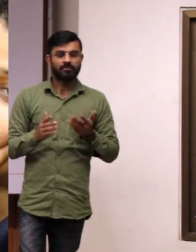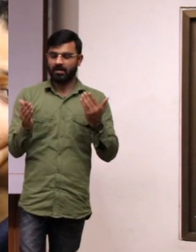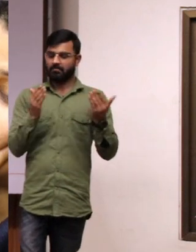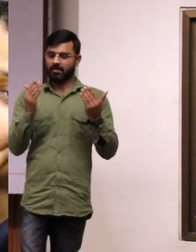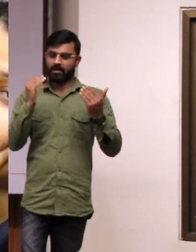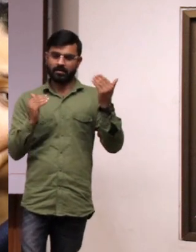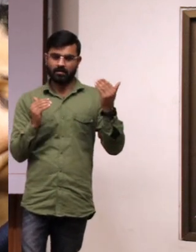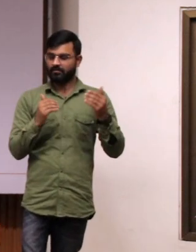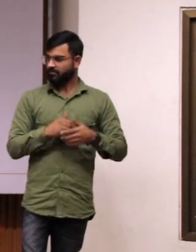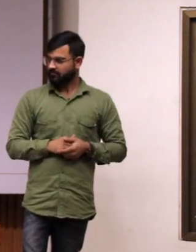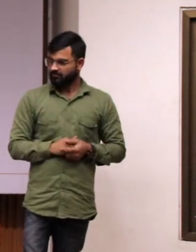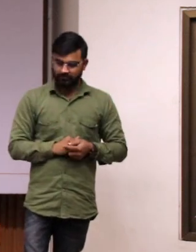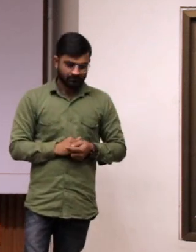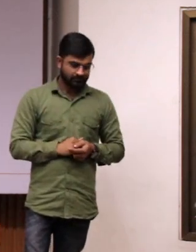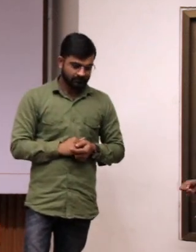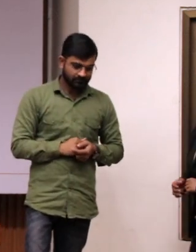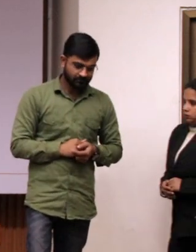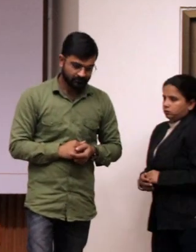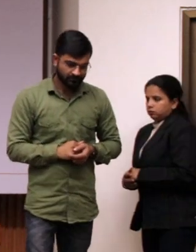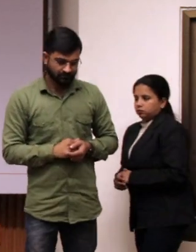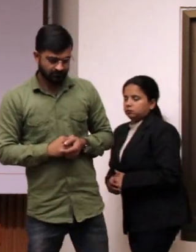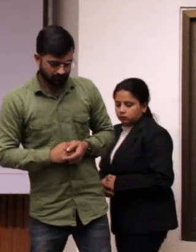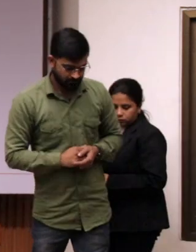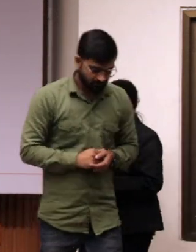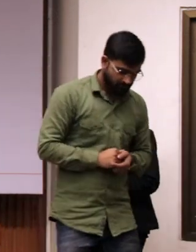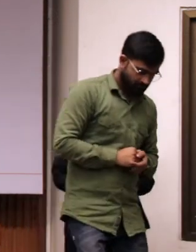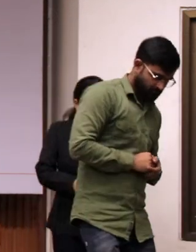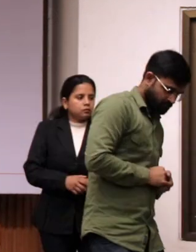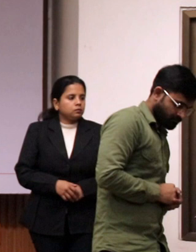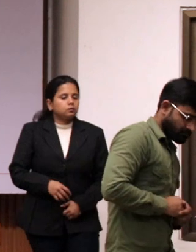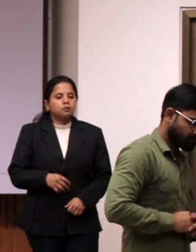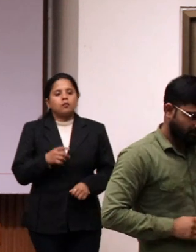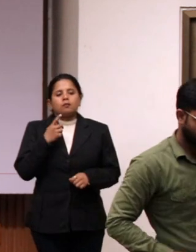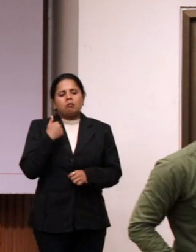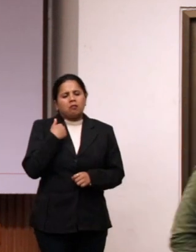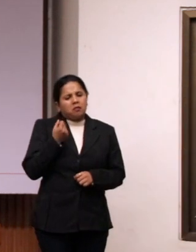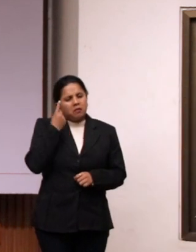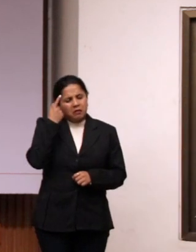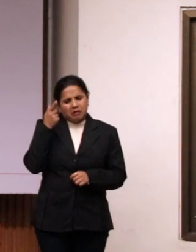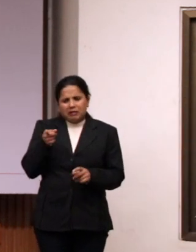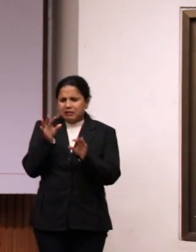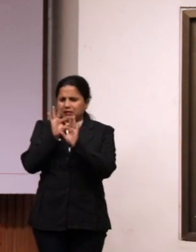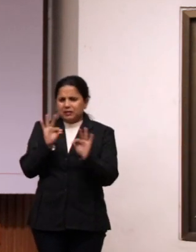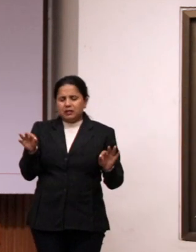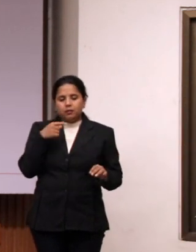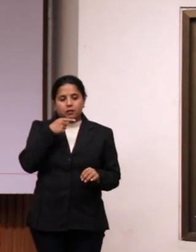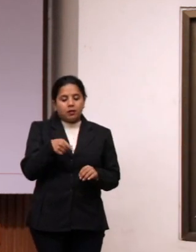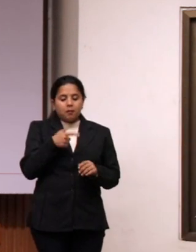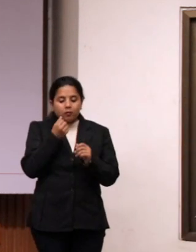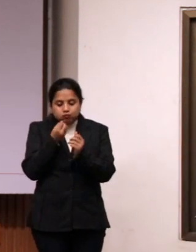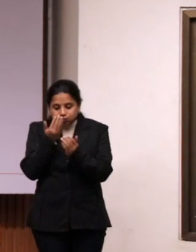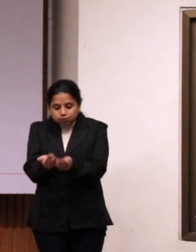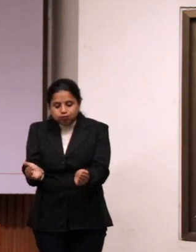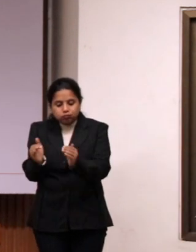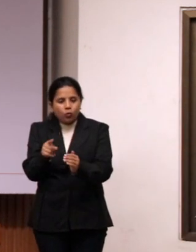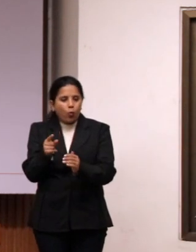misbalance in that effort. You see, it's a very simple, in my understanding, it's very simple, because when you talk about pot has its